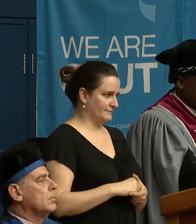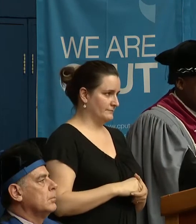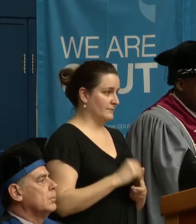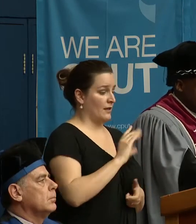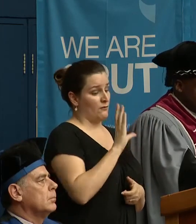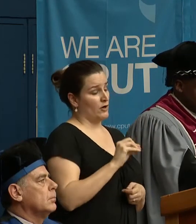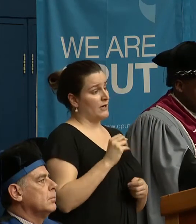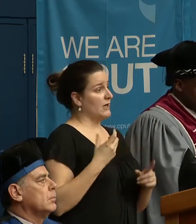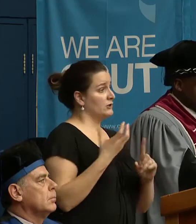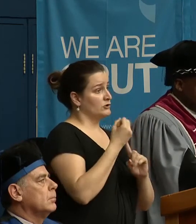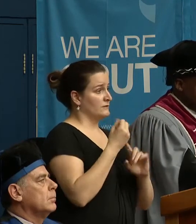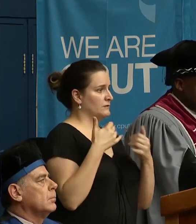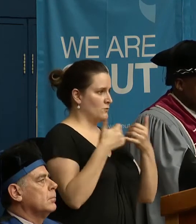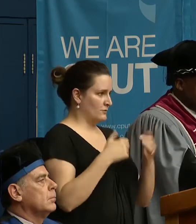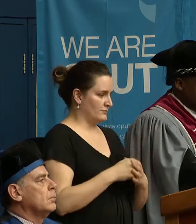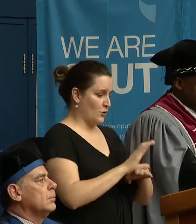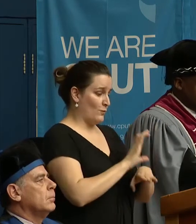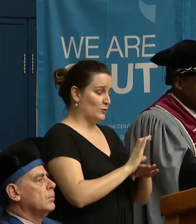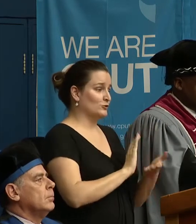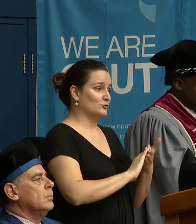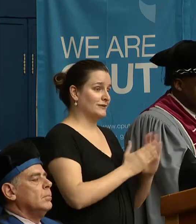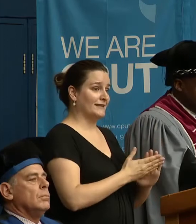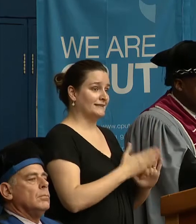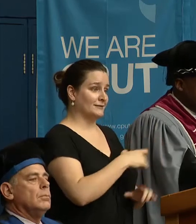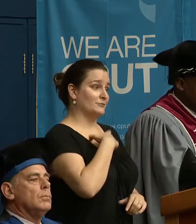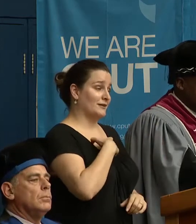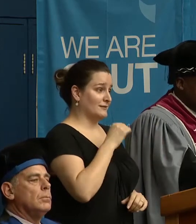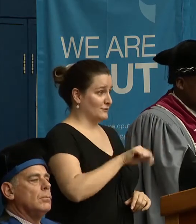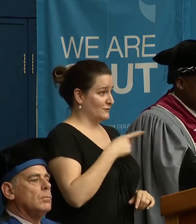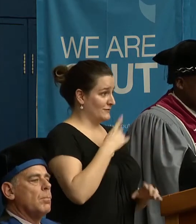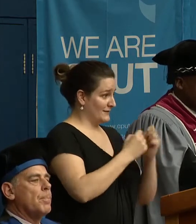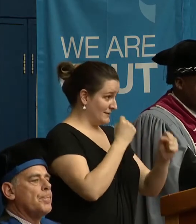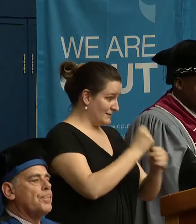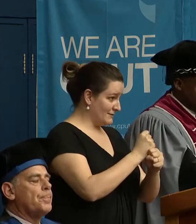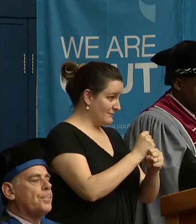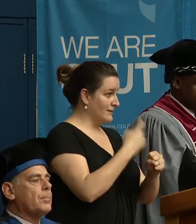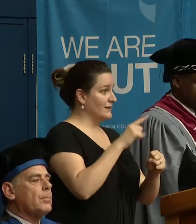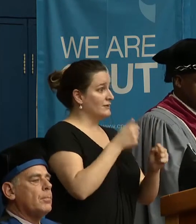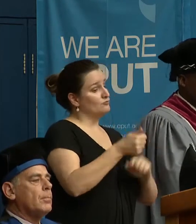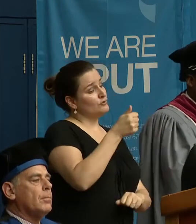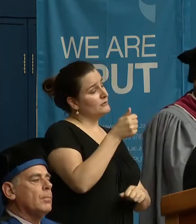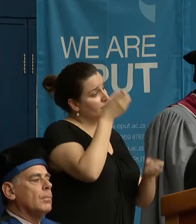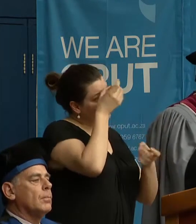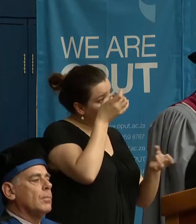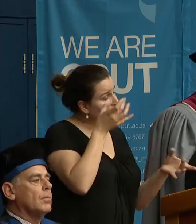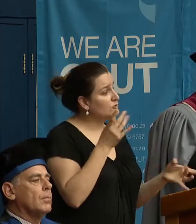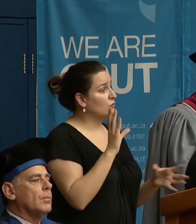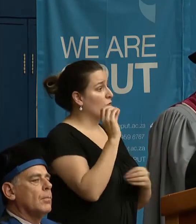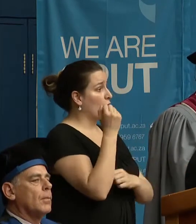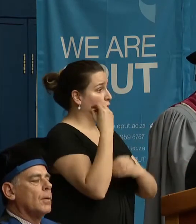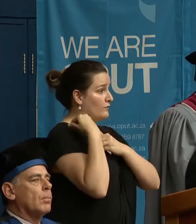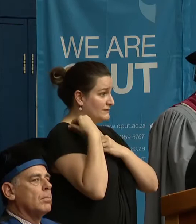Award, Computer Society IT Personality of the Year, the Chief Information Officer or CIO of the